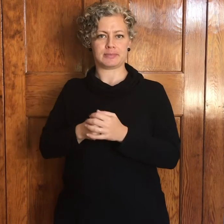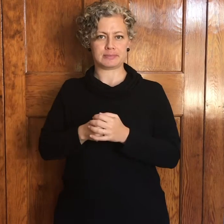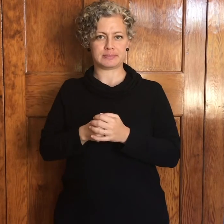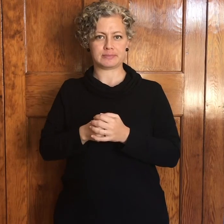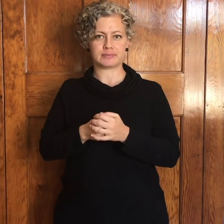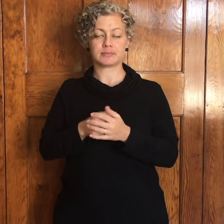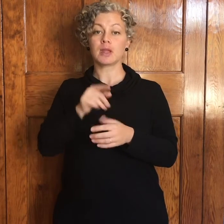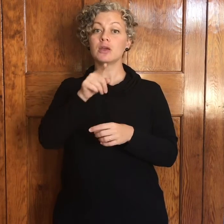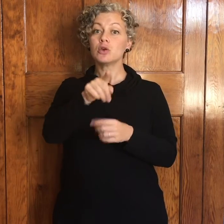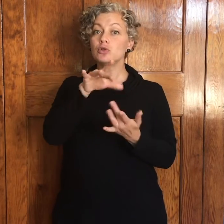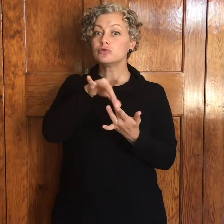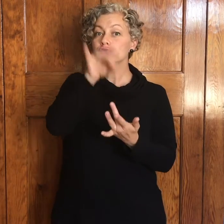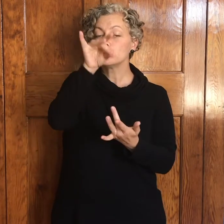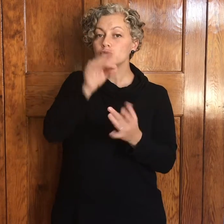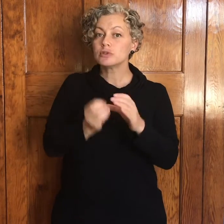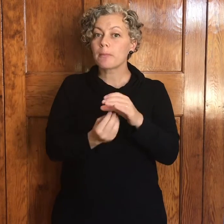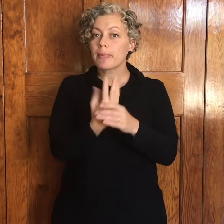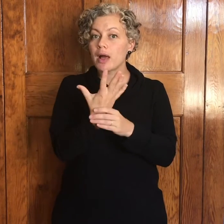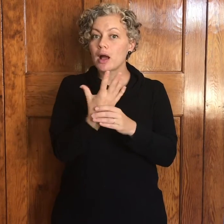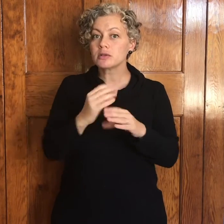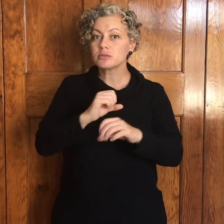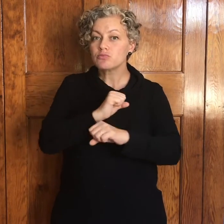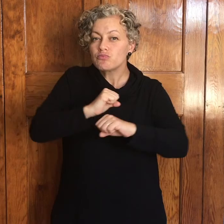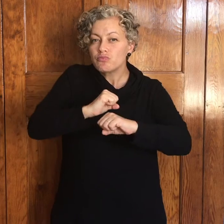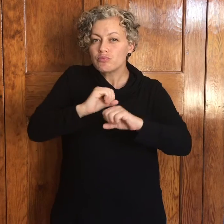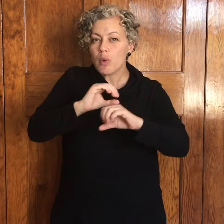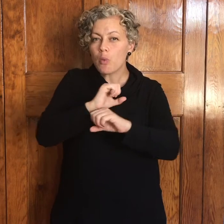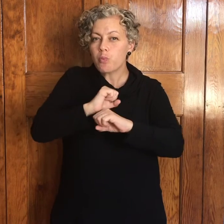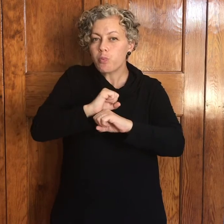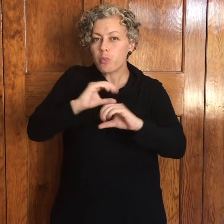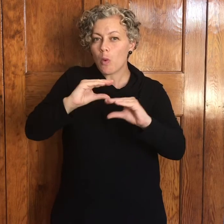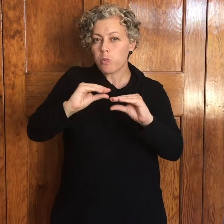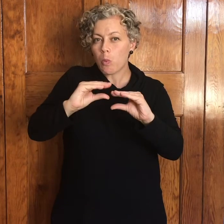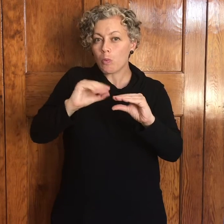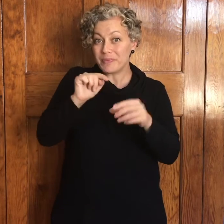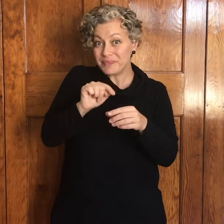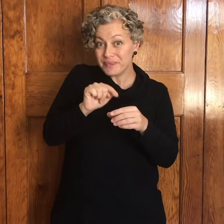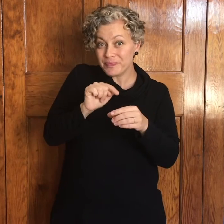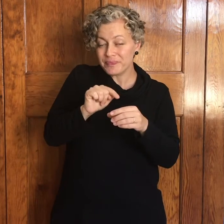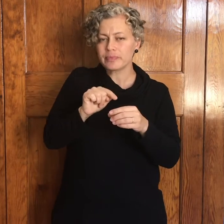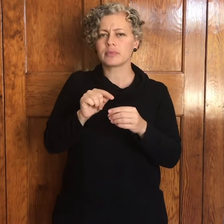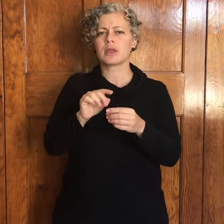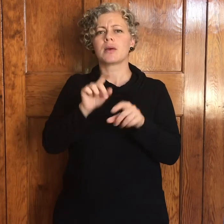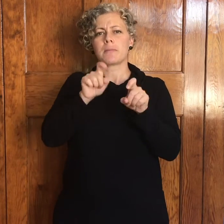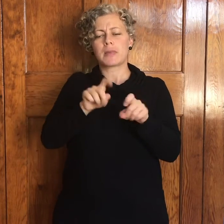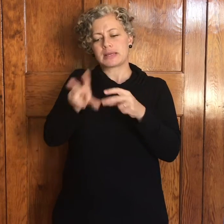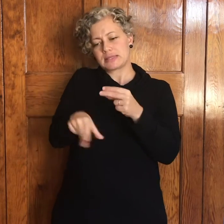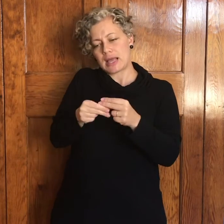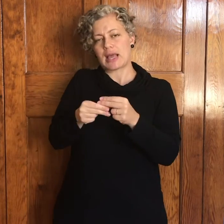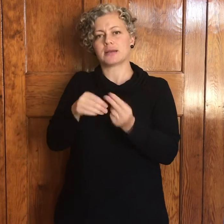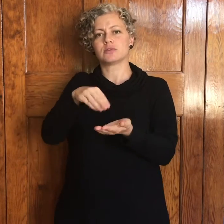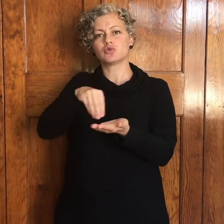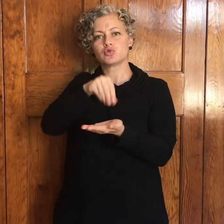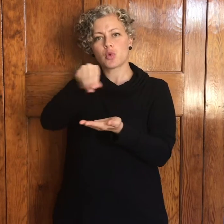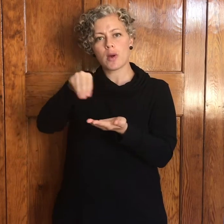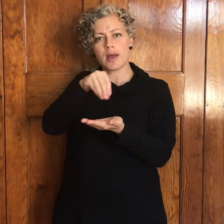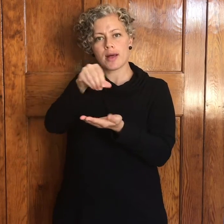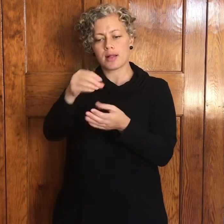succulents, add small jars of gravel, soil, sand, and a